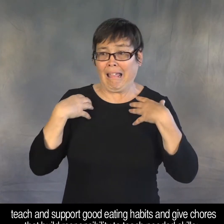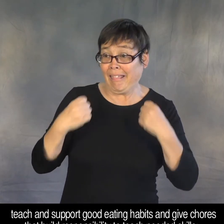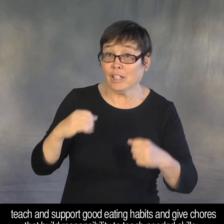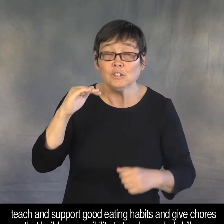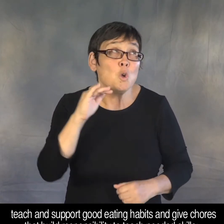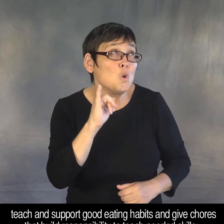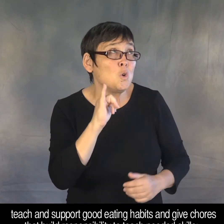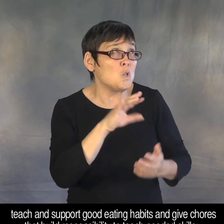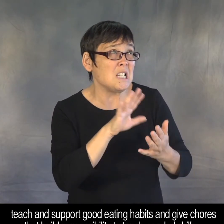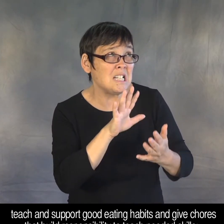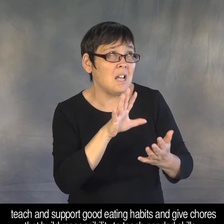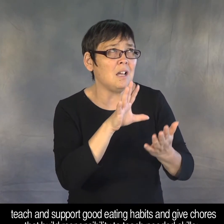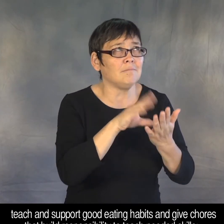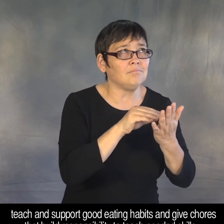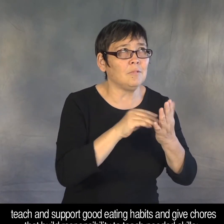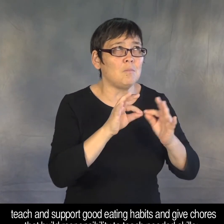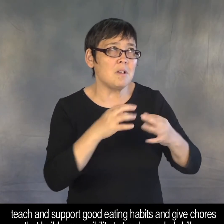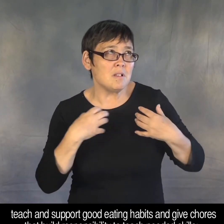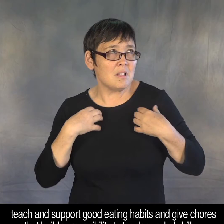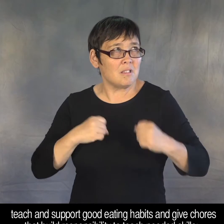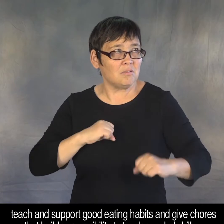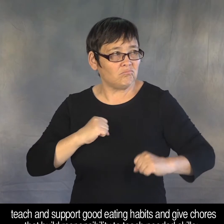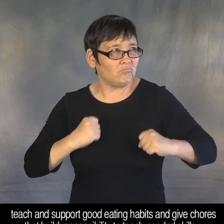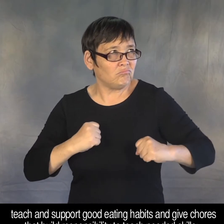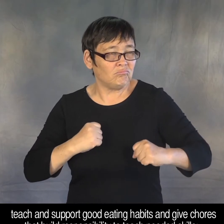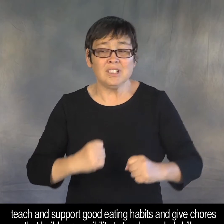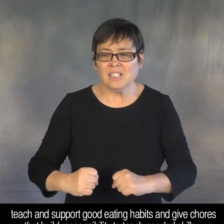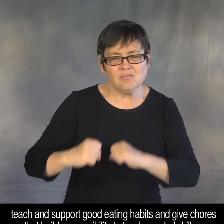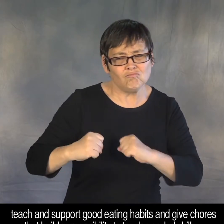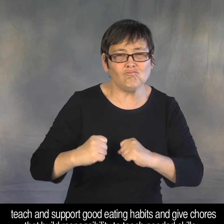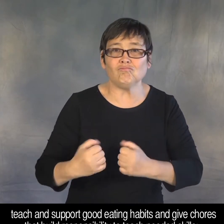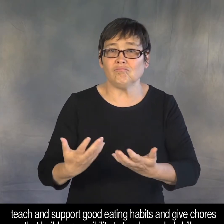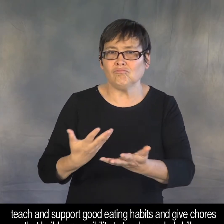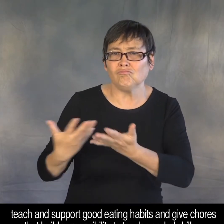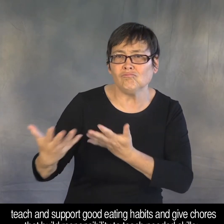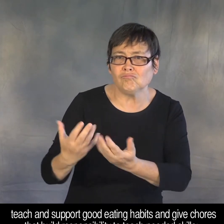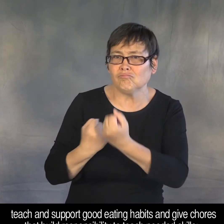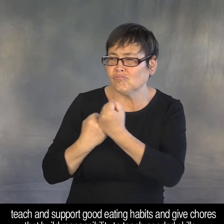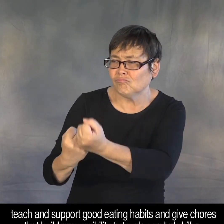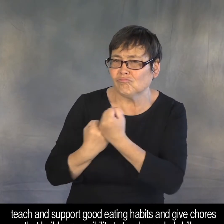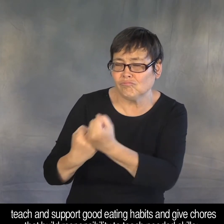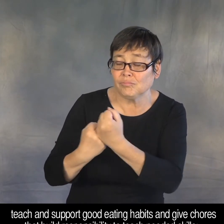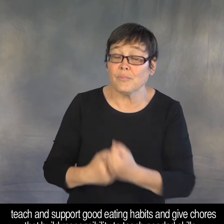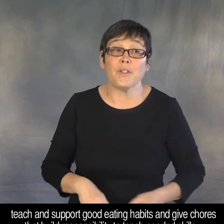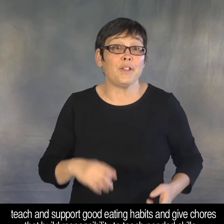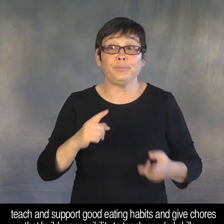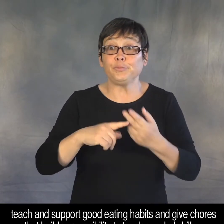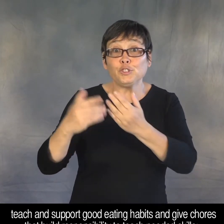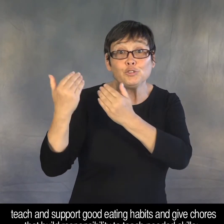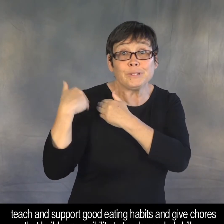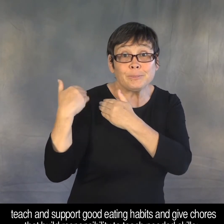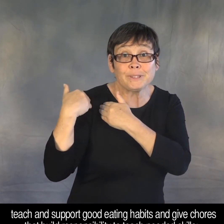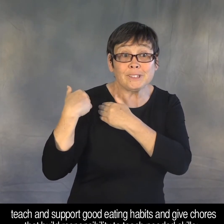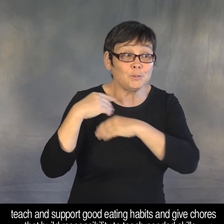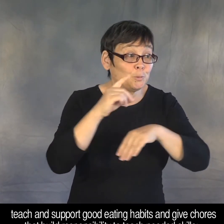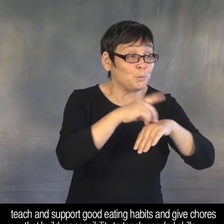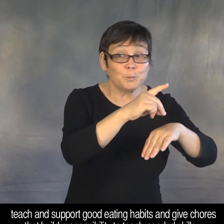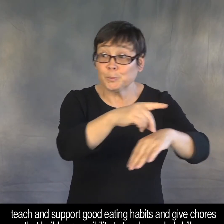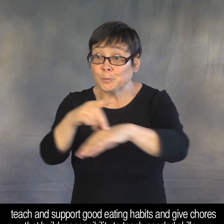Teach and support good eating habits, and give chores that build responsibility to teach needed